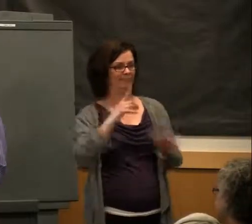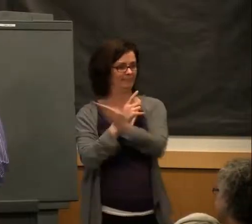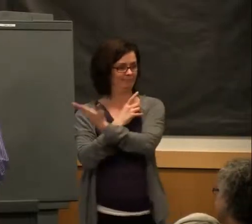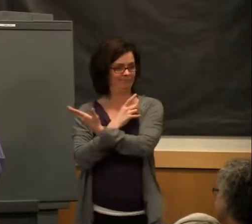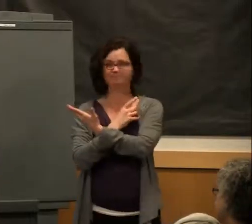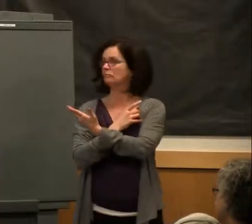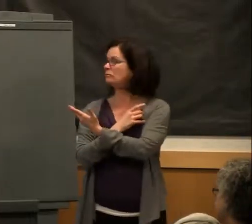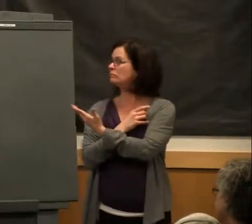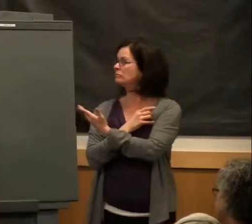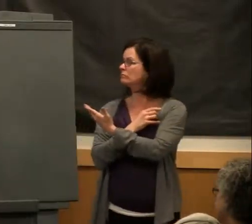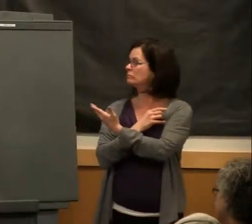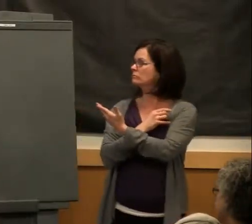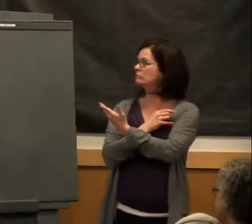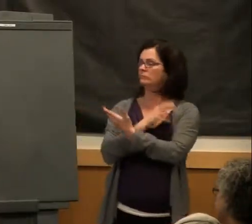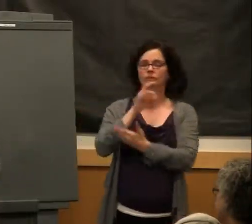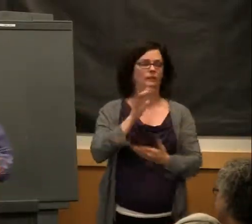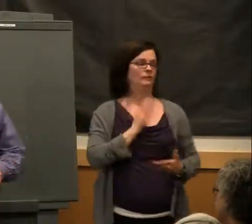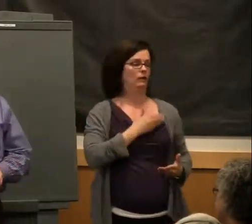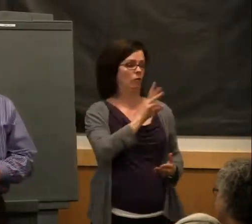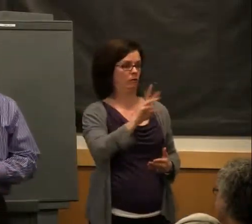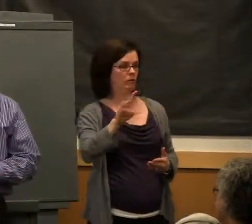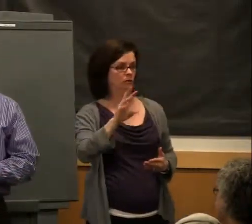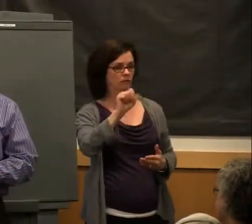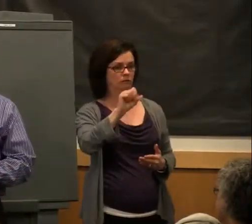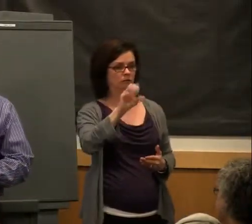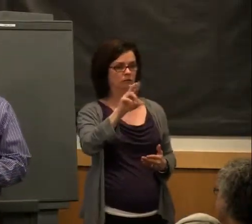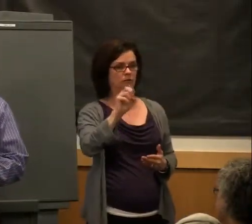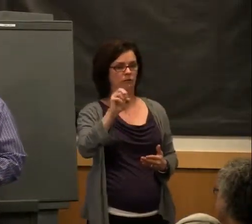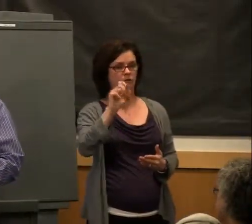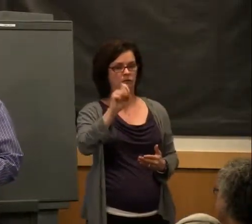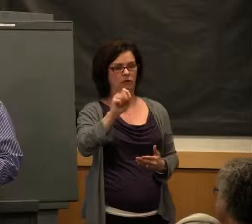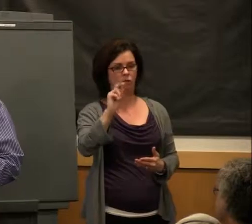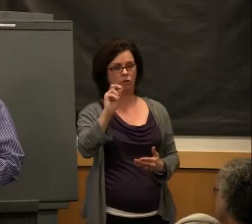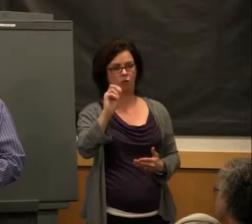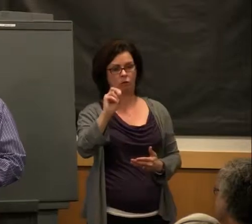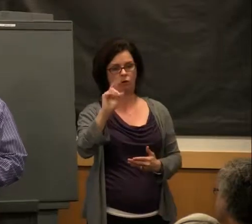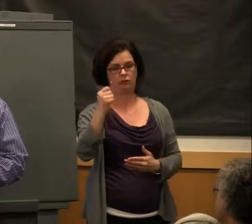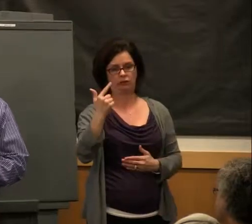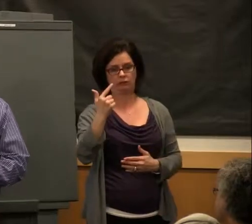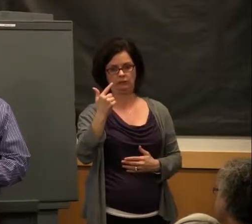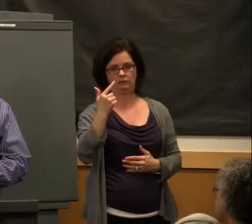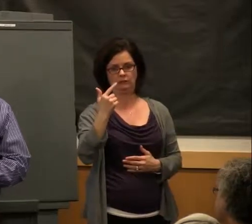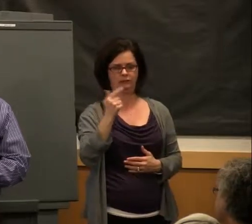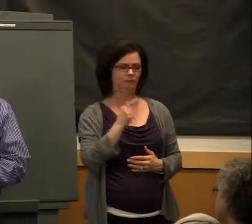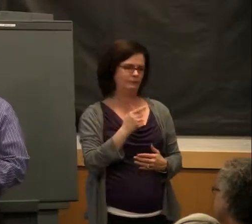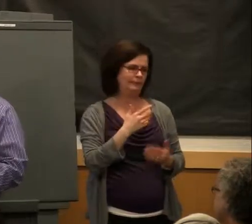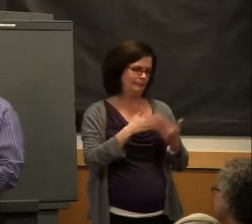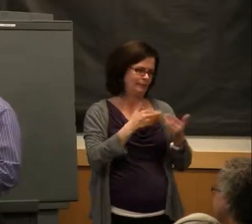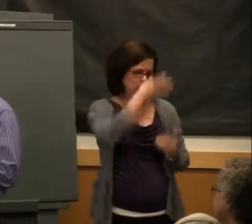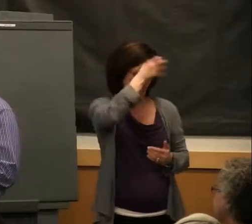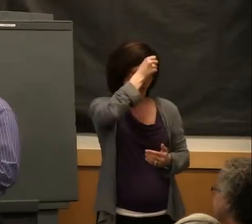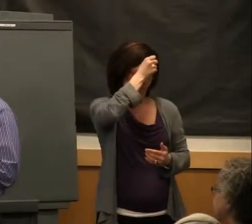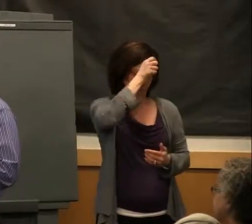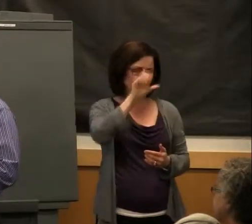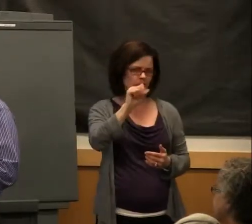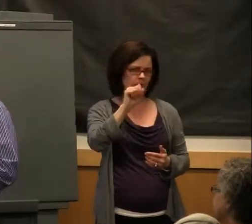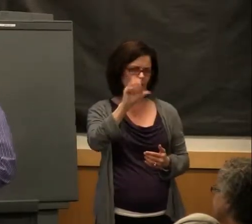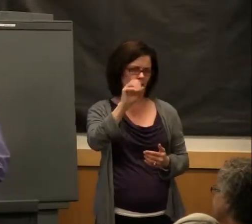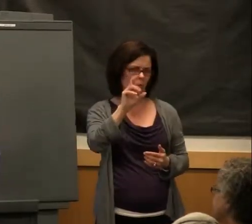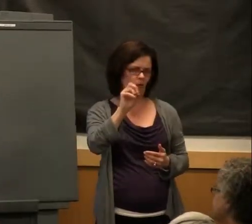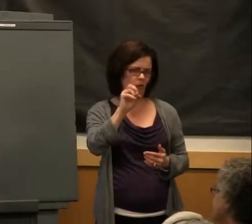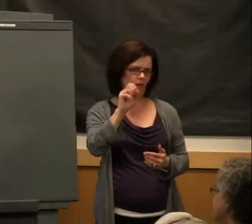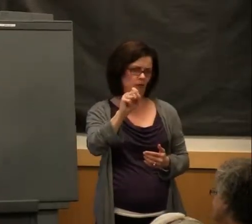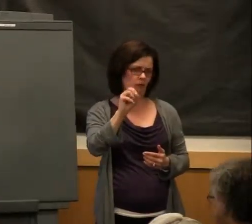our website. It's score.org. Pretty easy to remember.